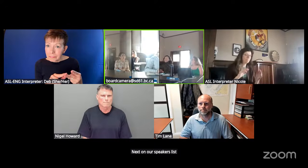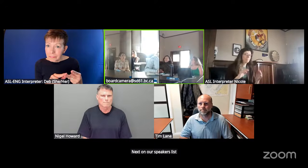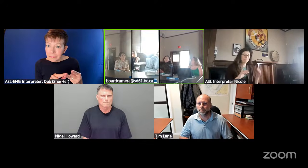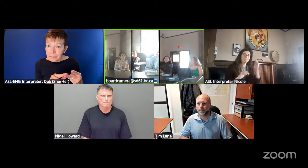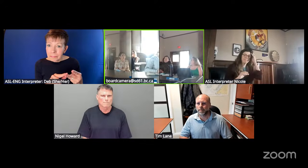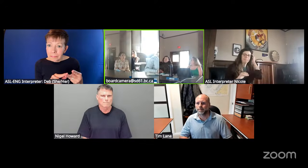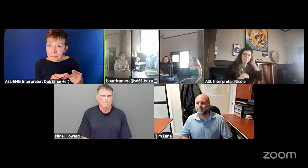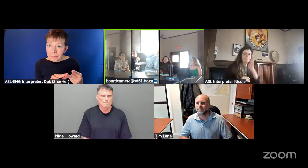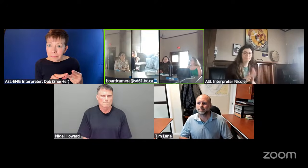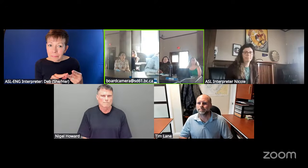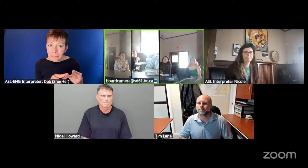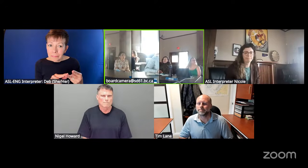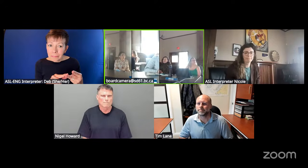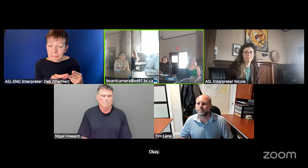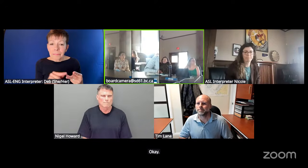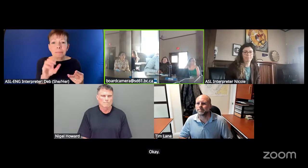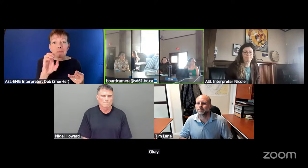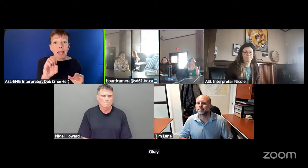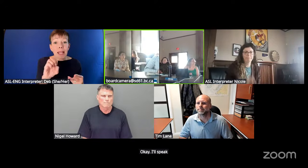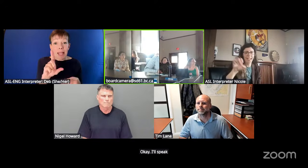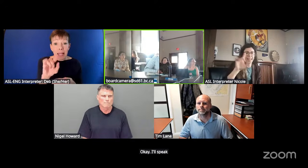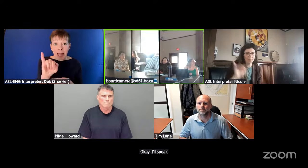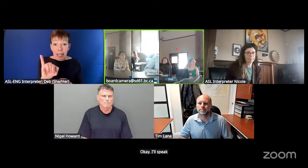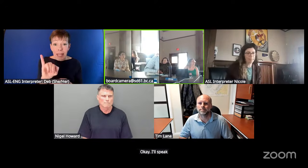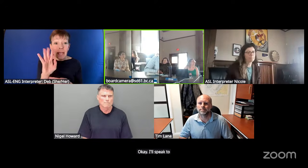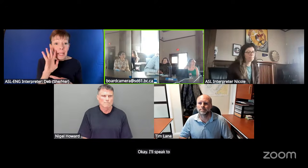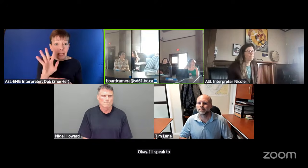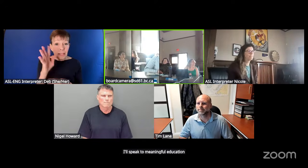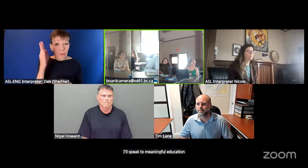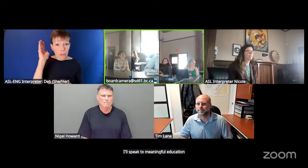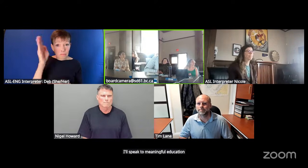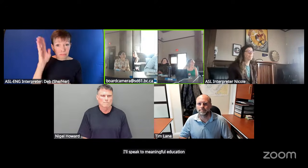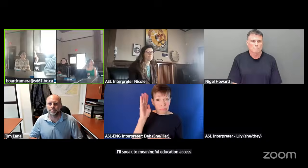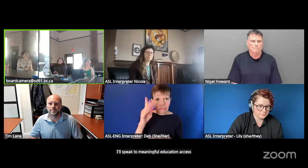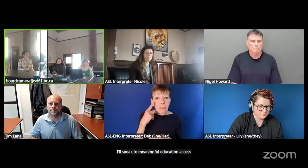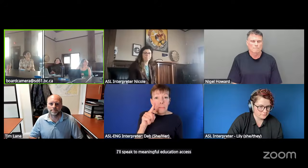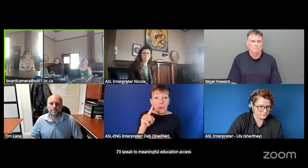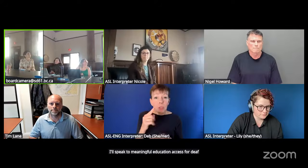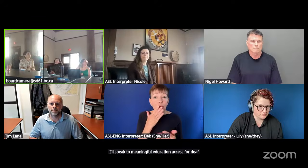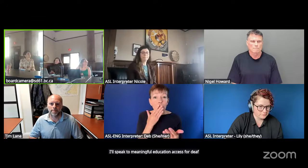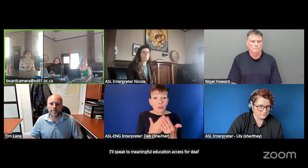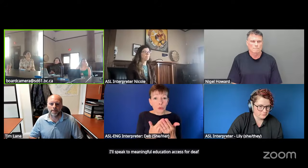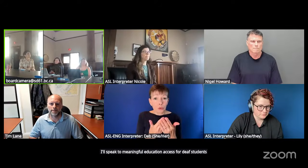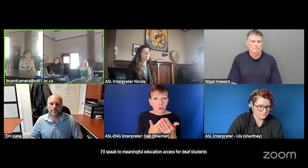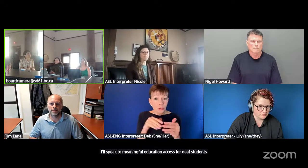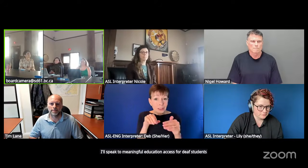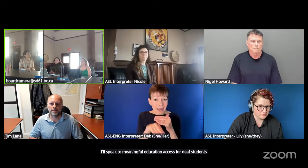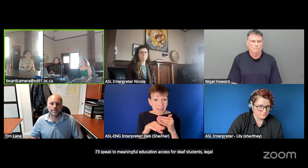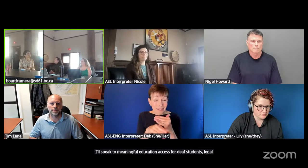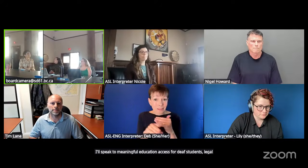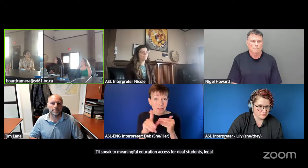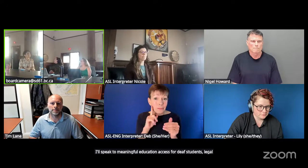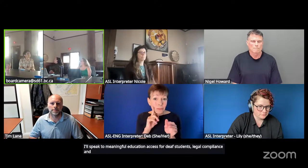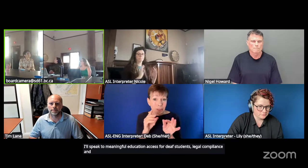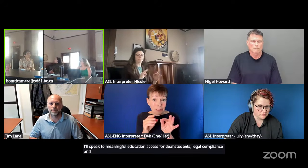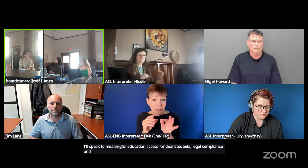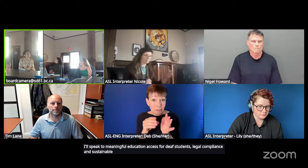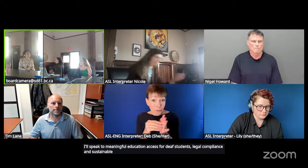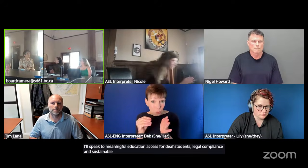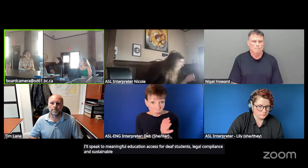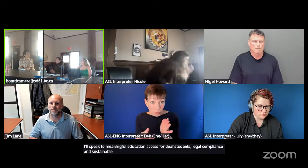Ellie will speak to meaningful education access for deaf students, legal compliance, and sustainable service